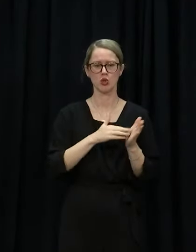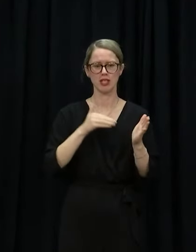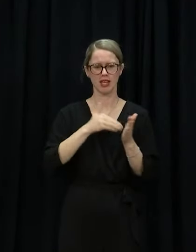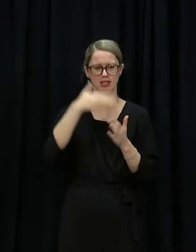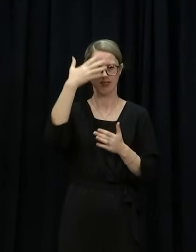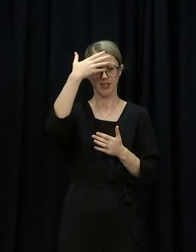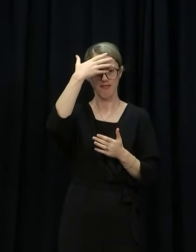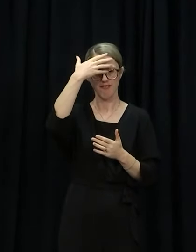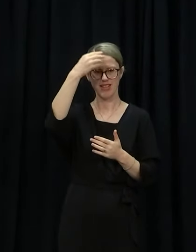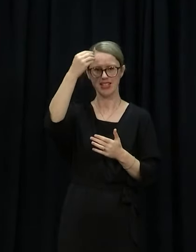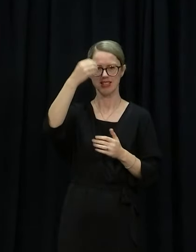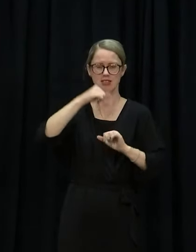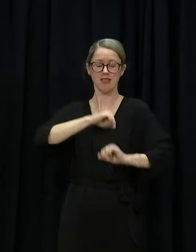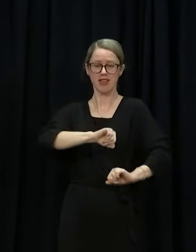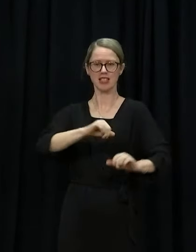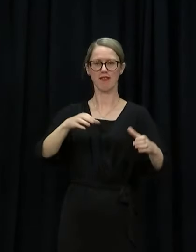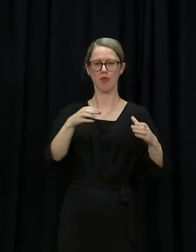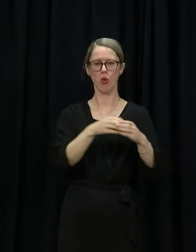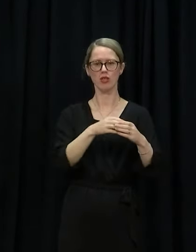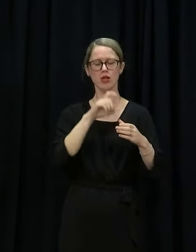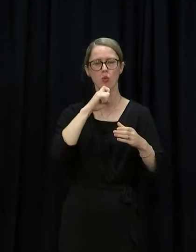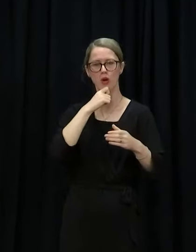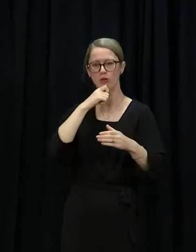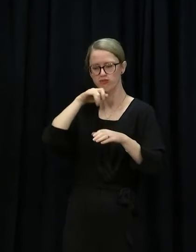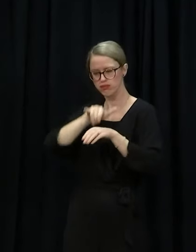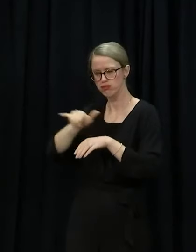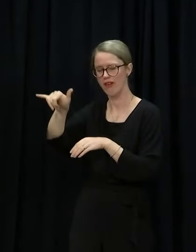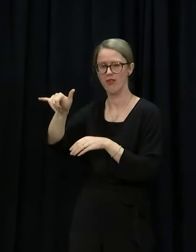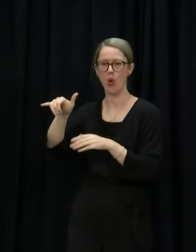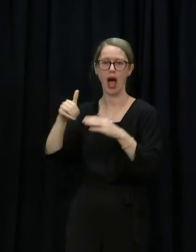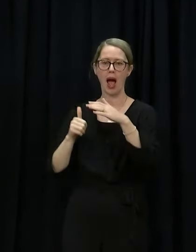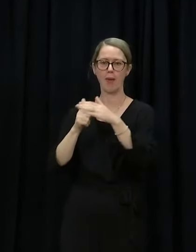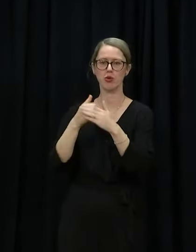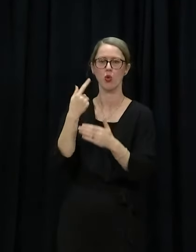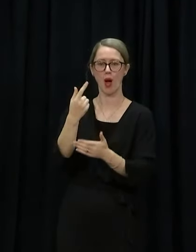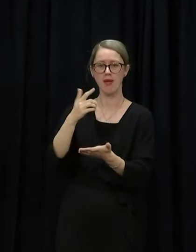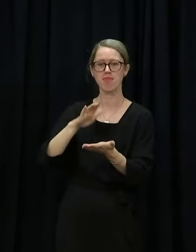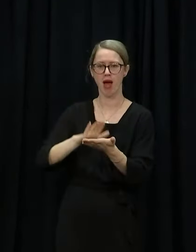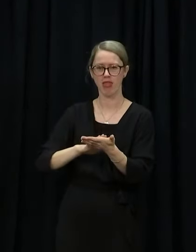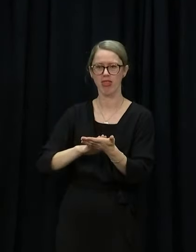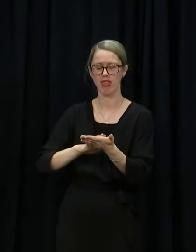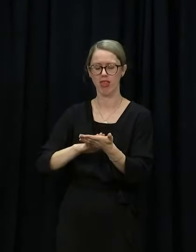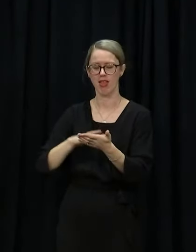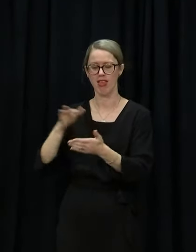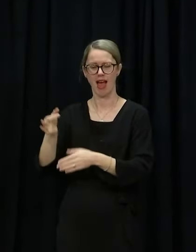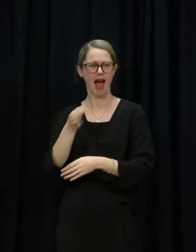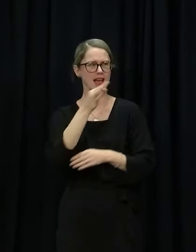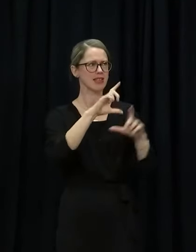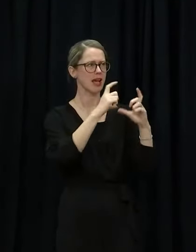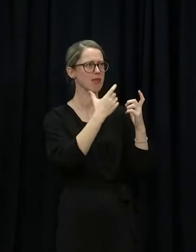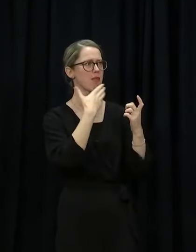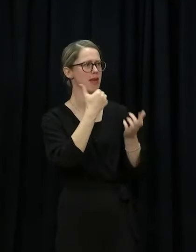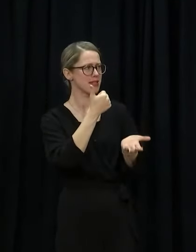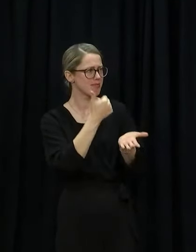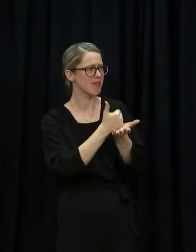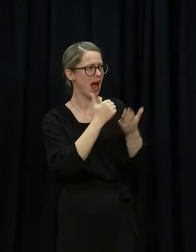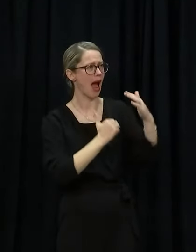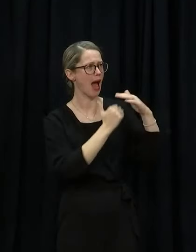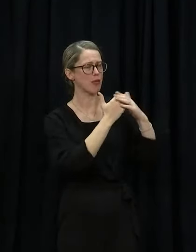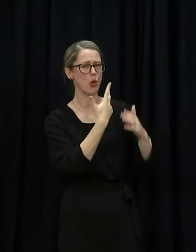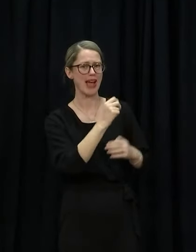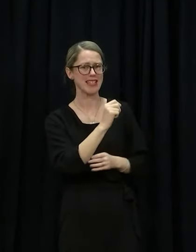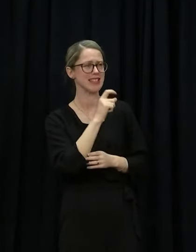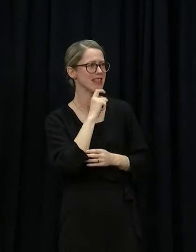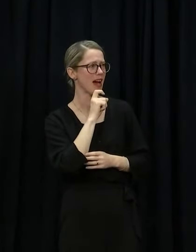for up to a month, and due to the developing situation in Afghanistan, sought approval from Cabinet to deploy up to 80